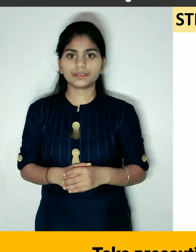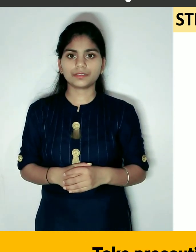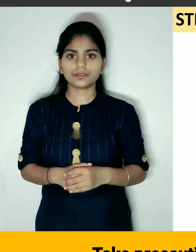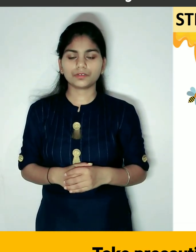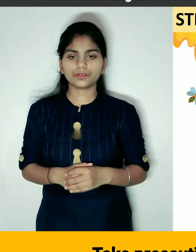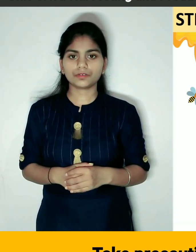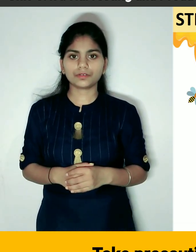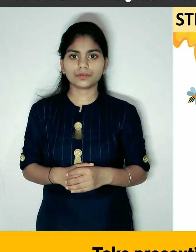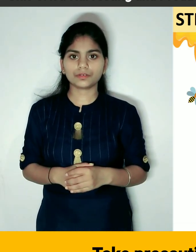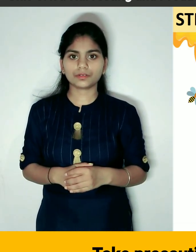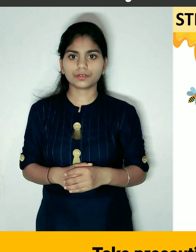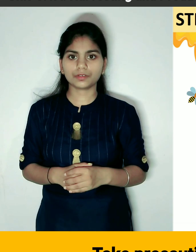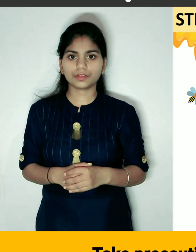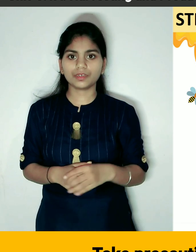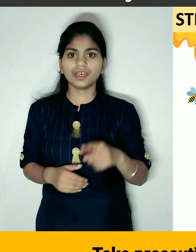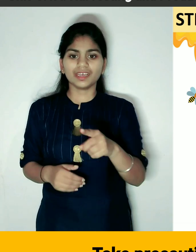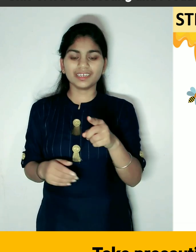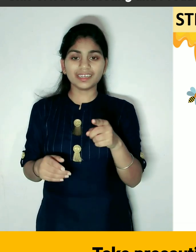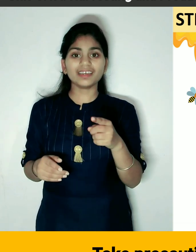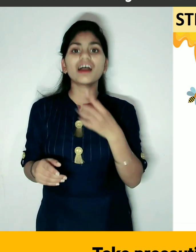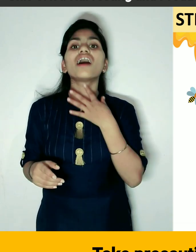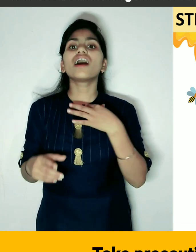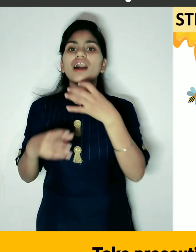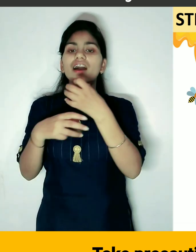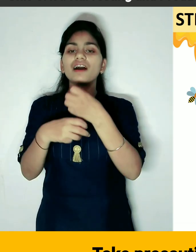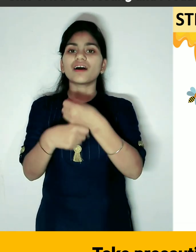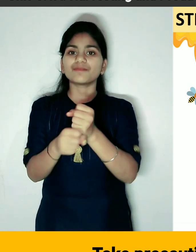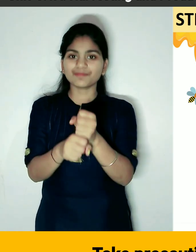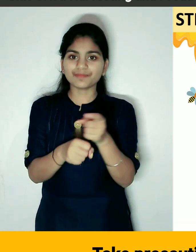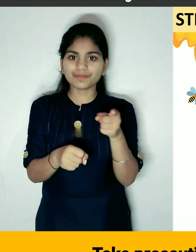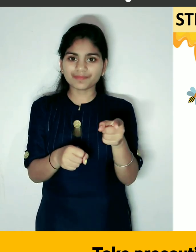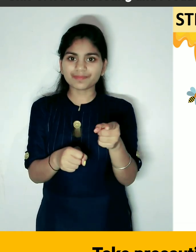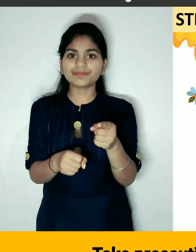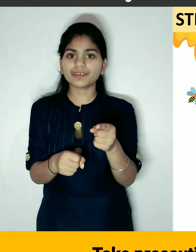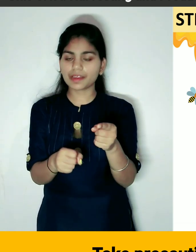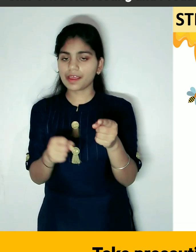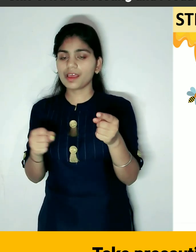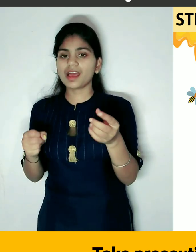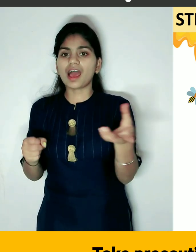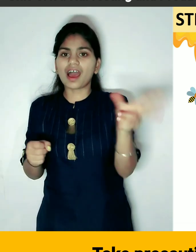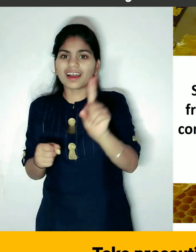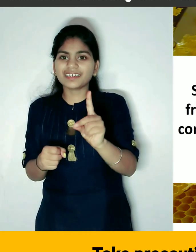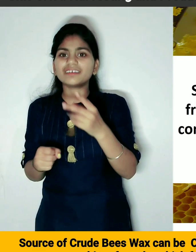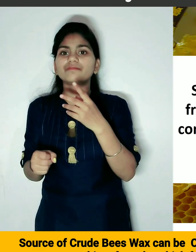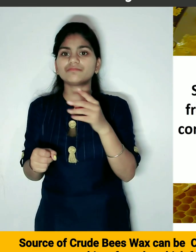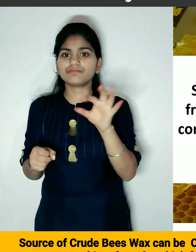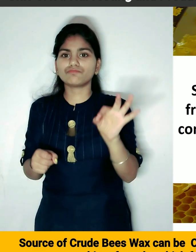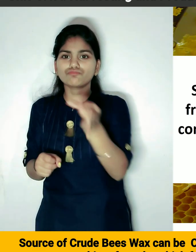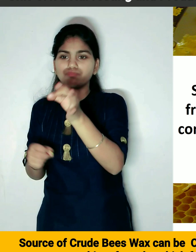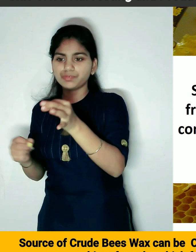Take precautions to prevent initiation of robbing.